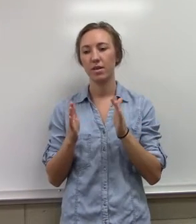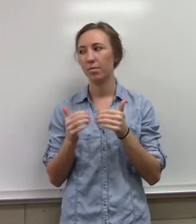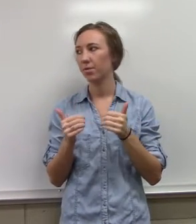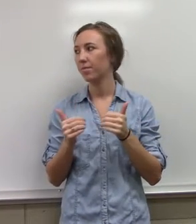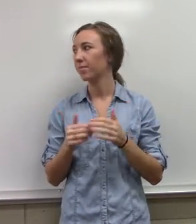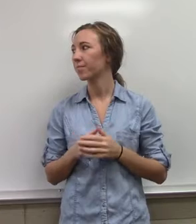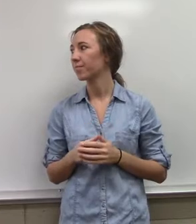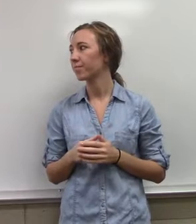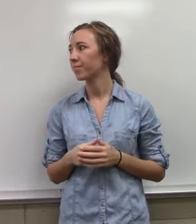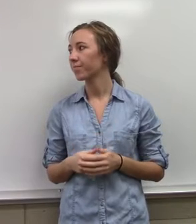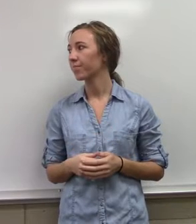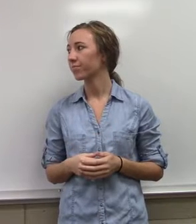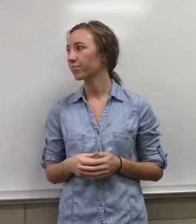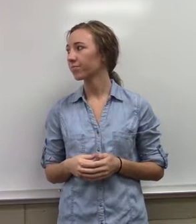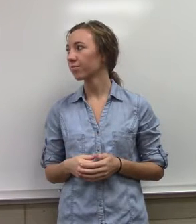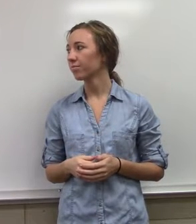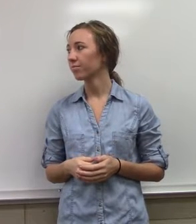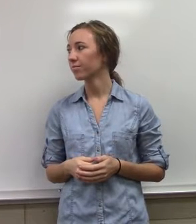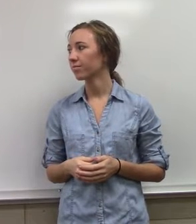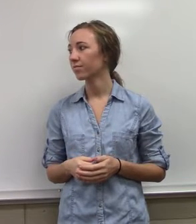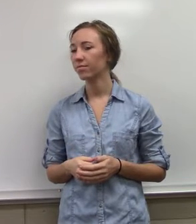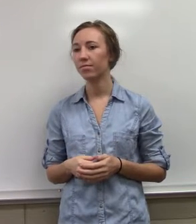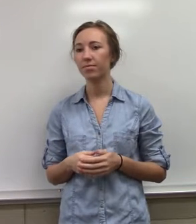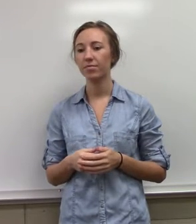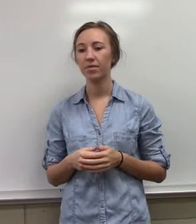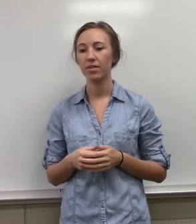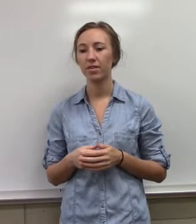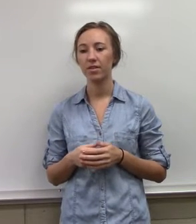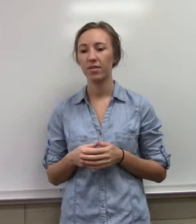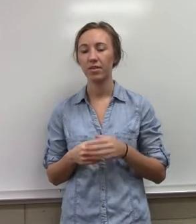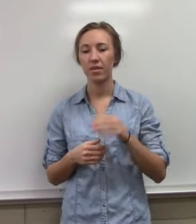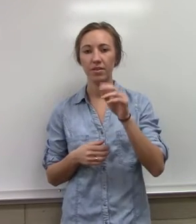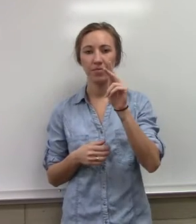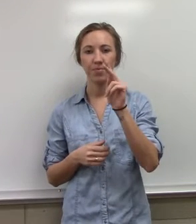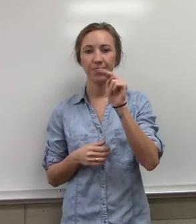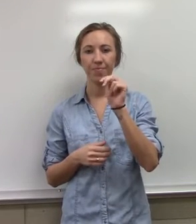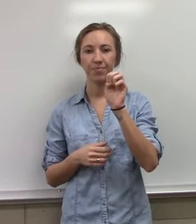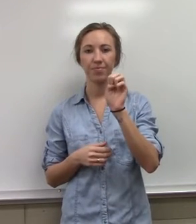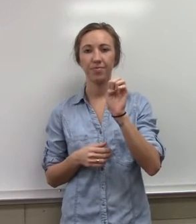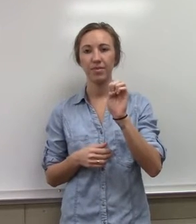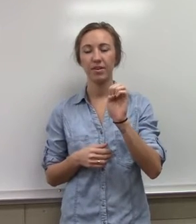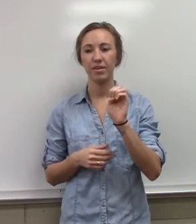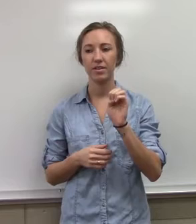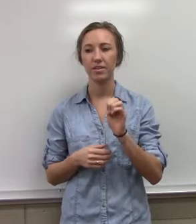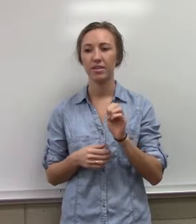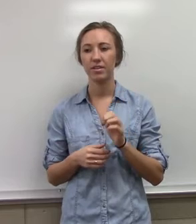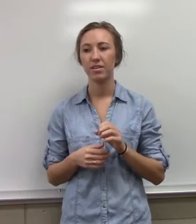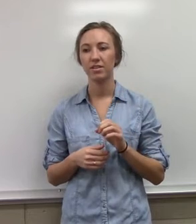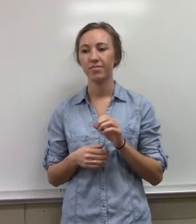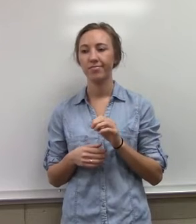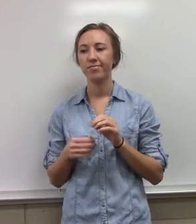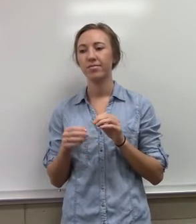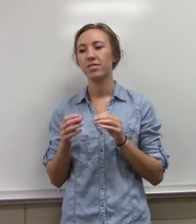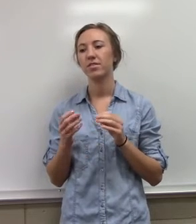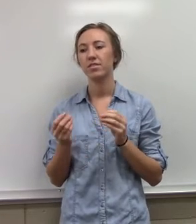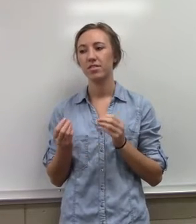especially when you're anxious. Nice soft knees. If we walk up, we are going to feel more prone to faint. So feet hip width apart,